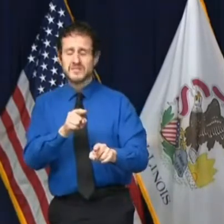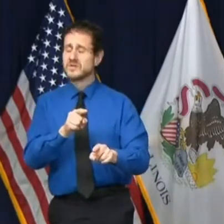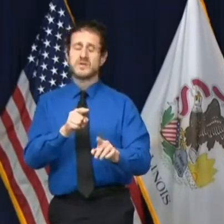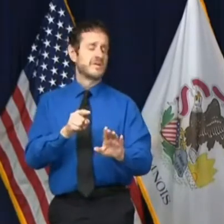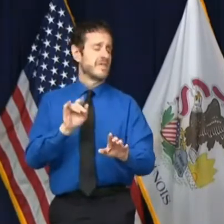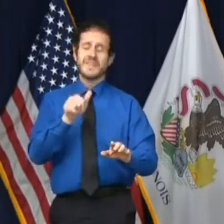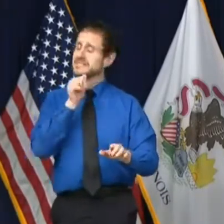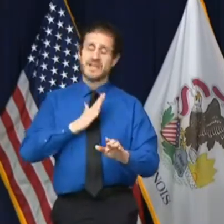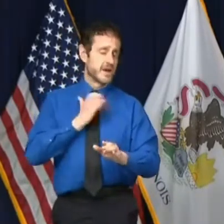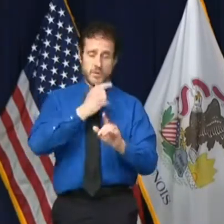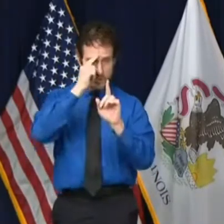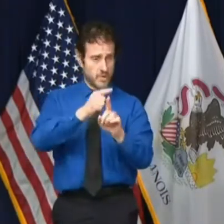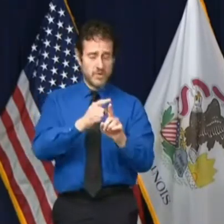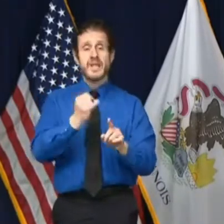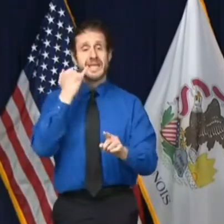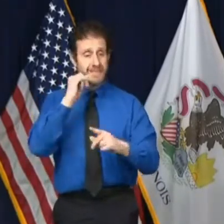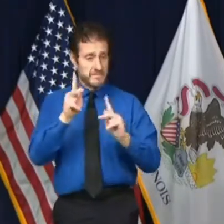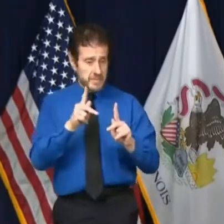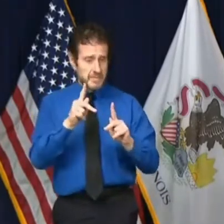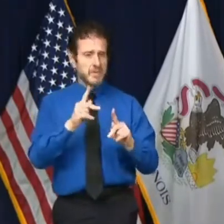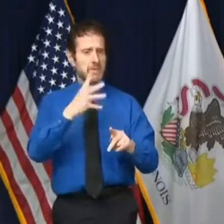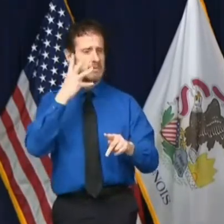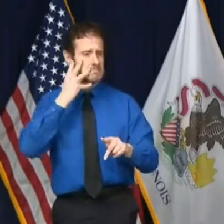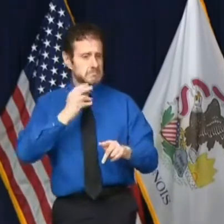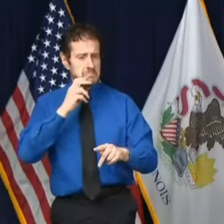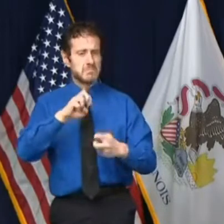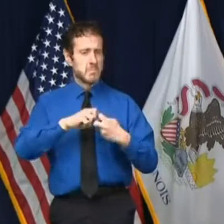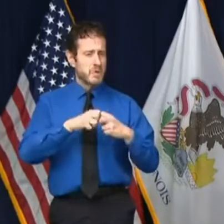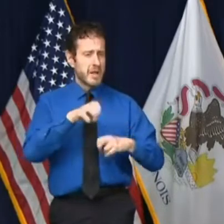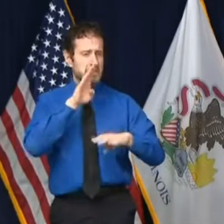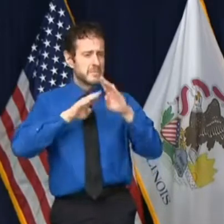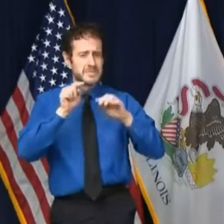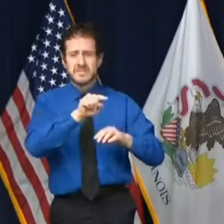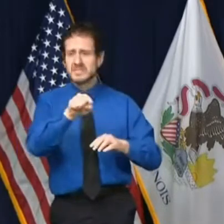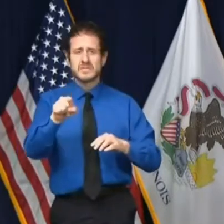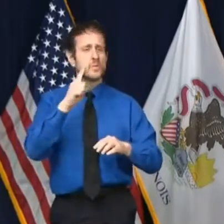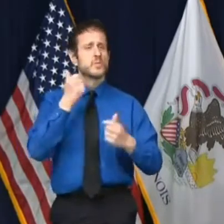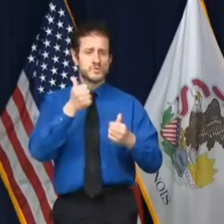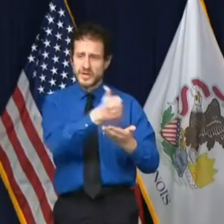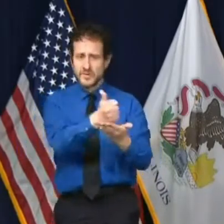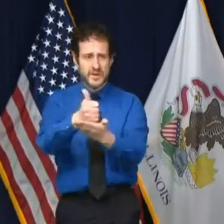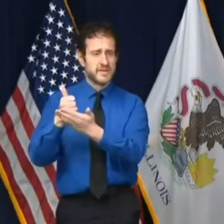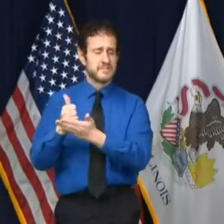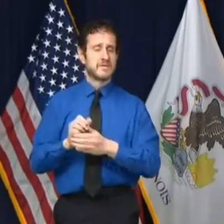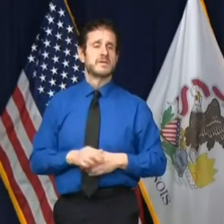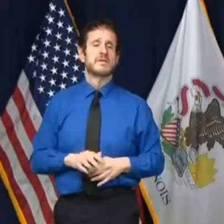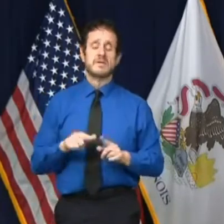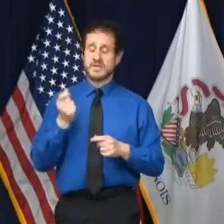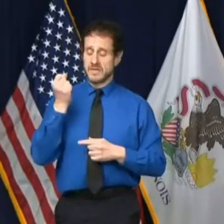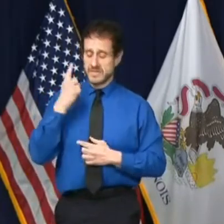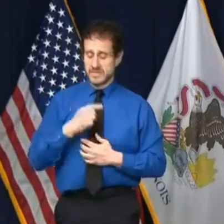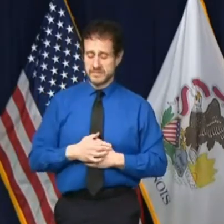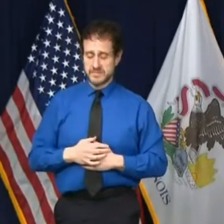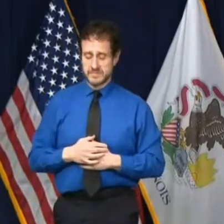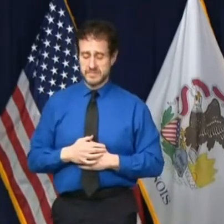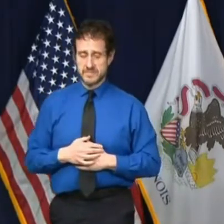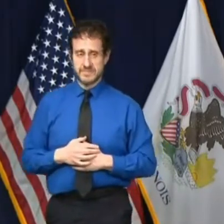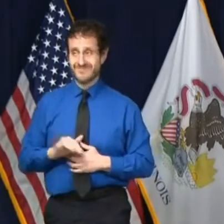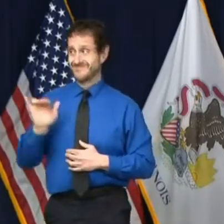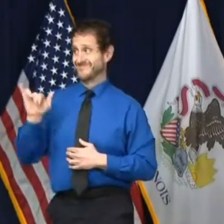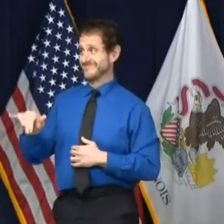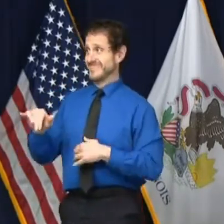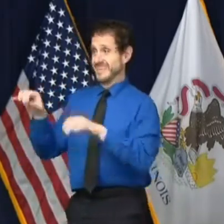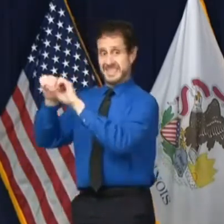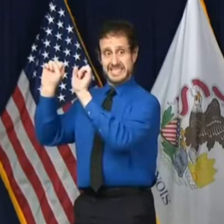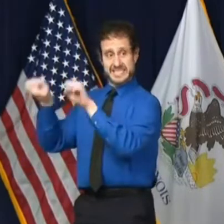work through any problems for people that have been persistently having difficulty. I will say that that the system is,